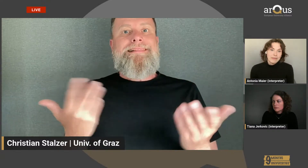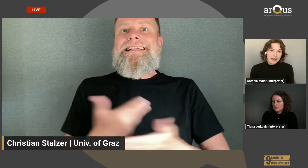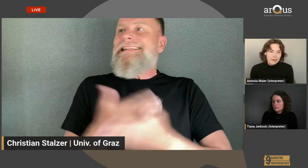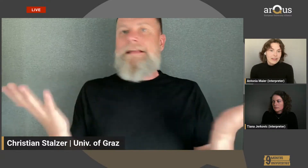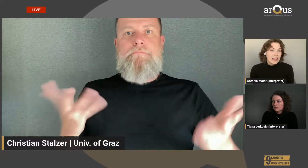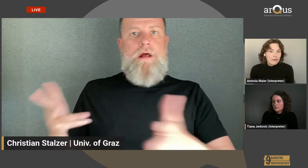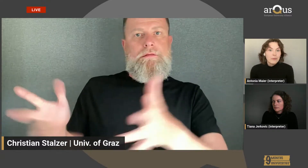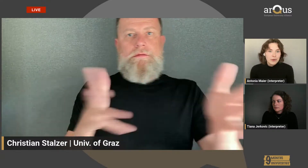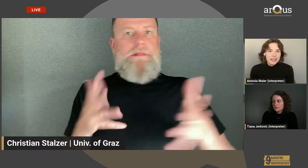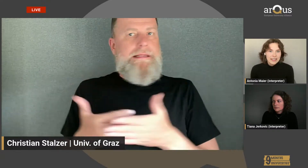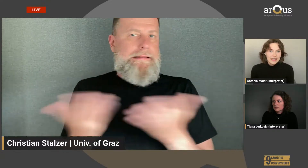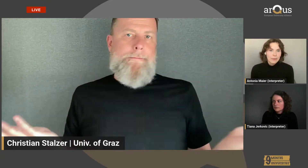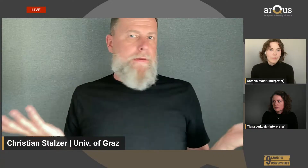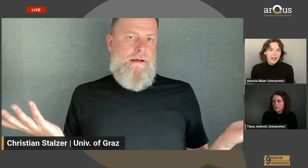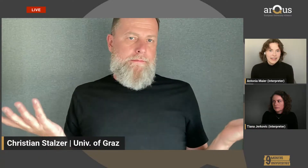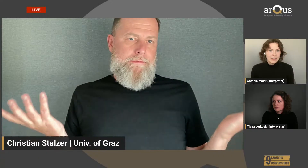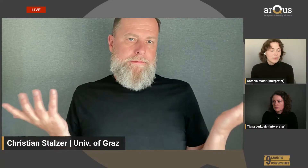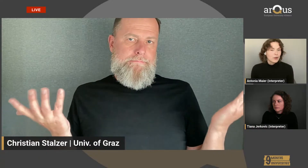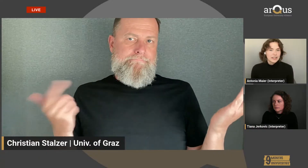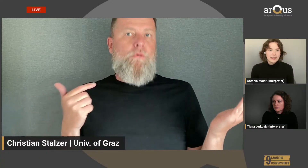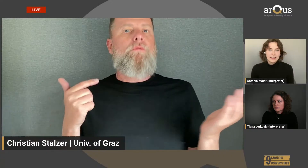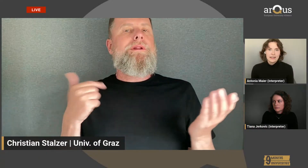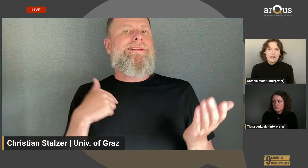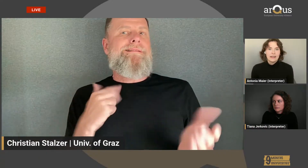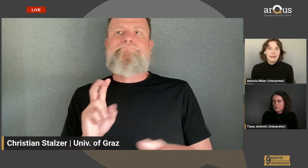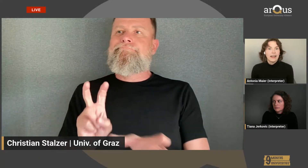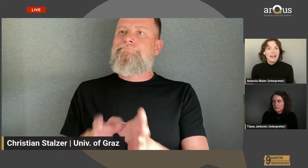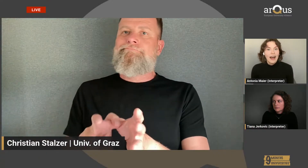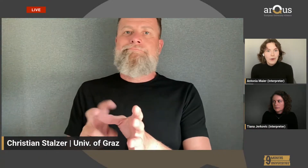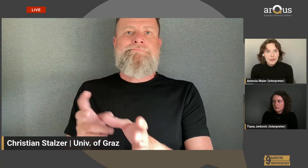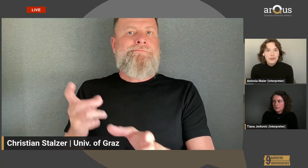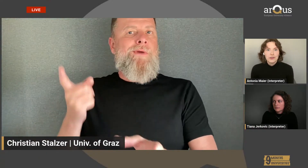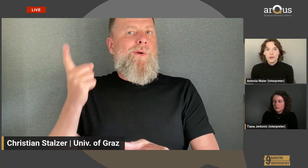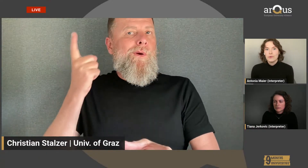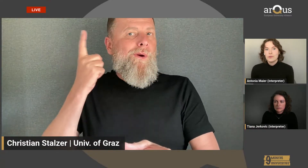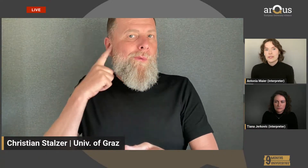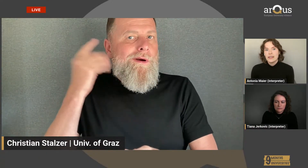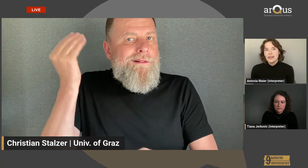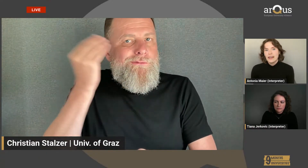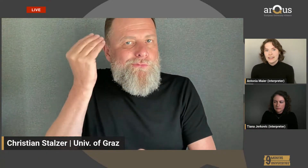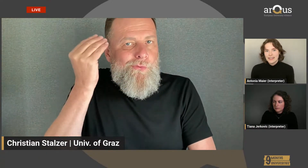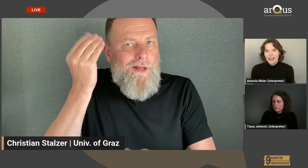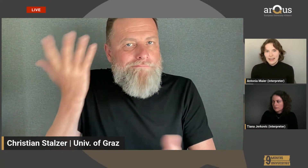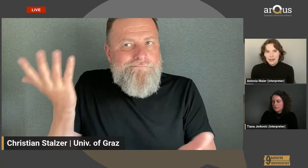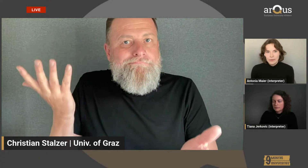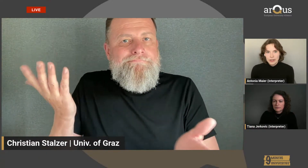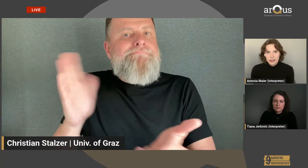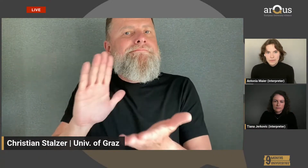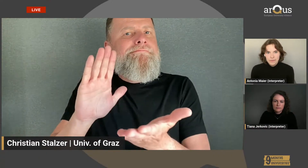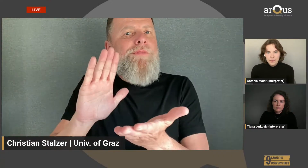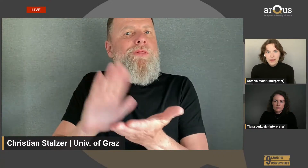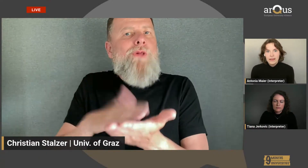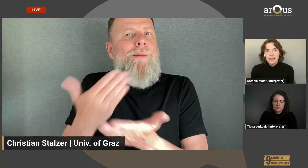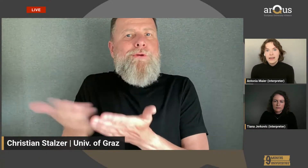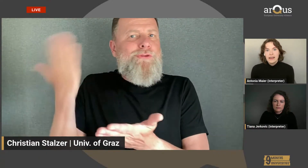the deaf community made. It wasn't allowed to use a sign